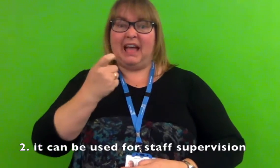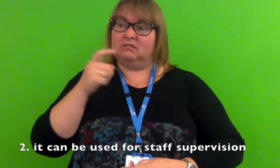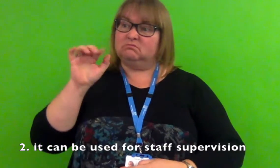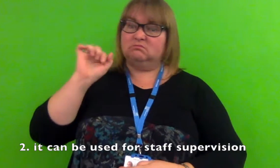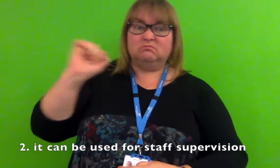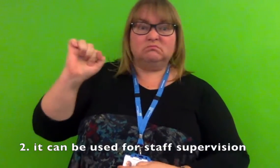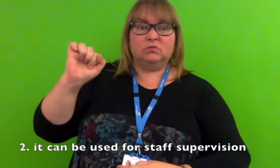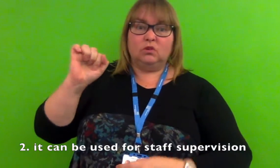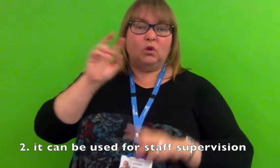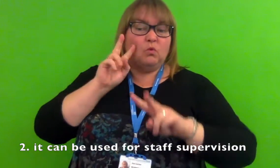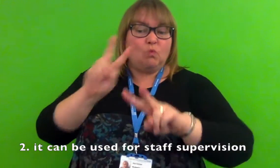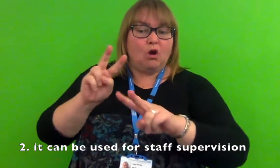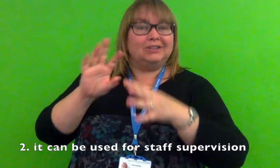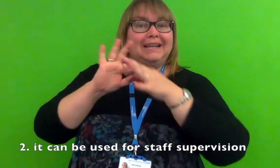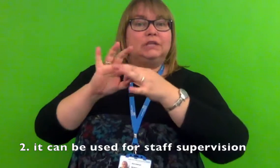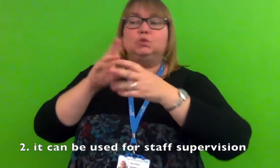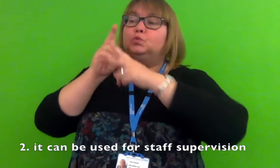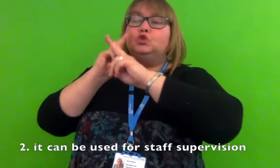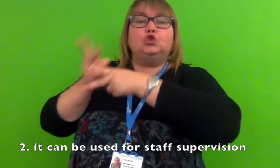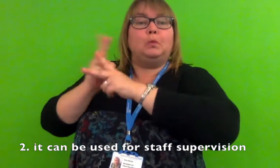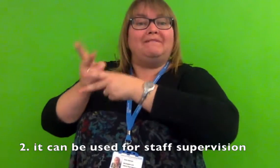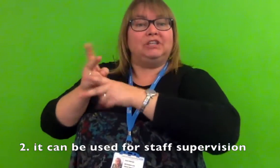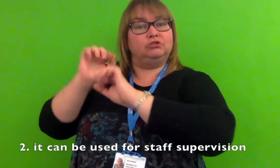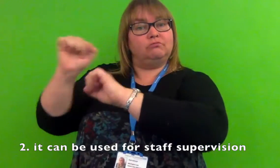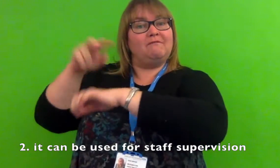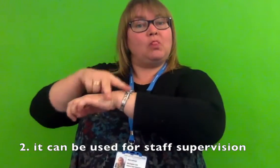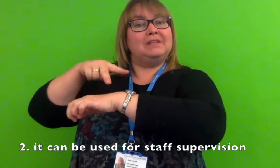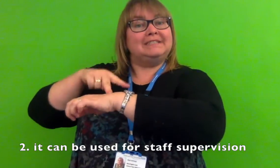and they can be used for staff supervision.